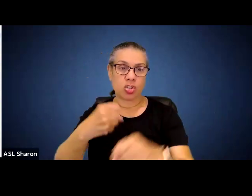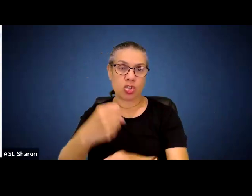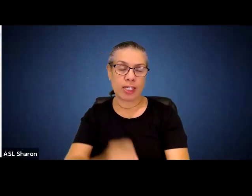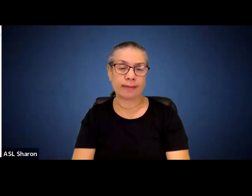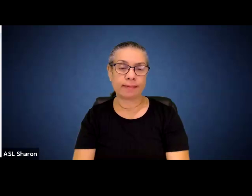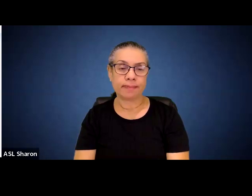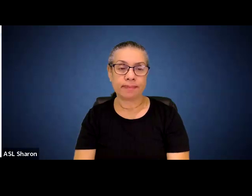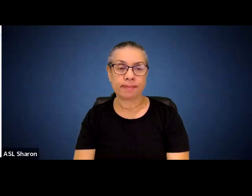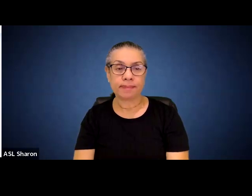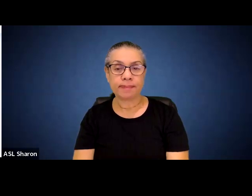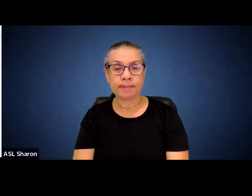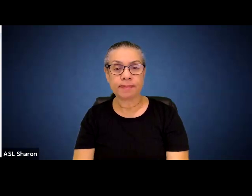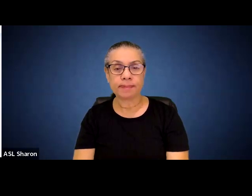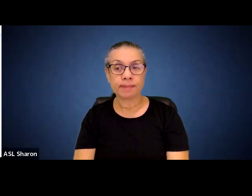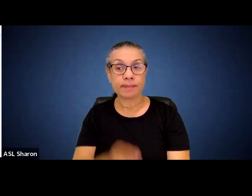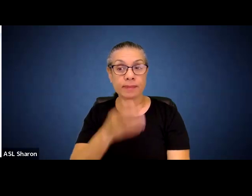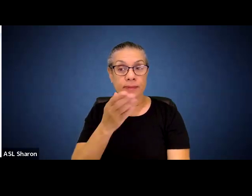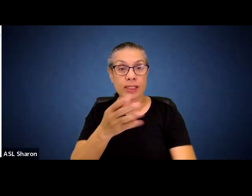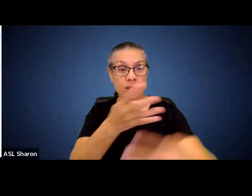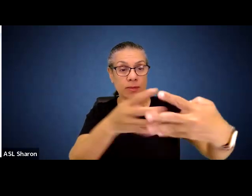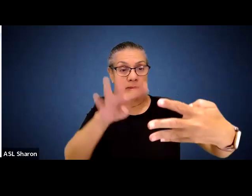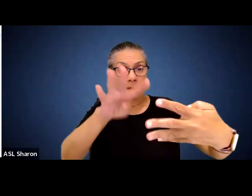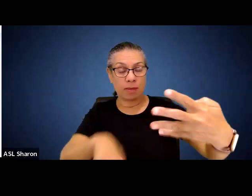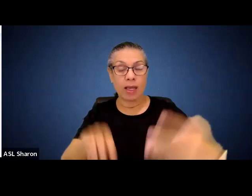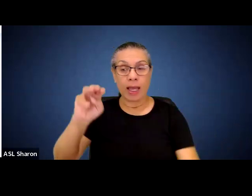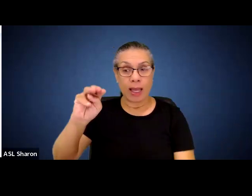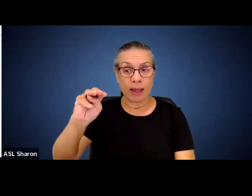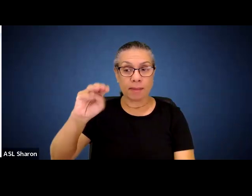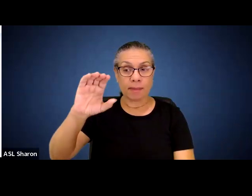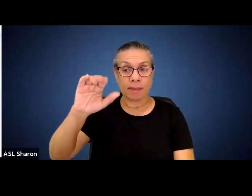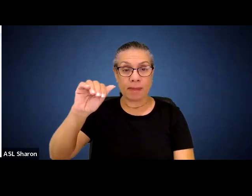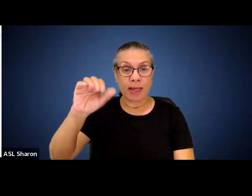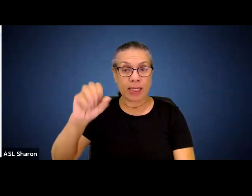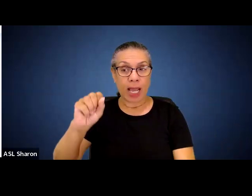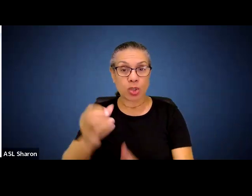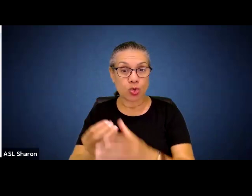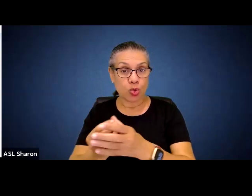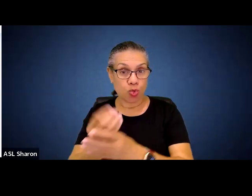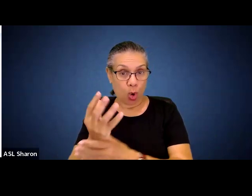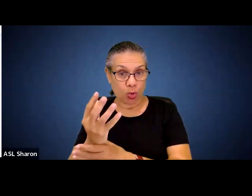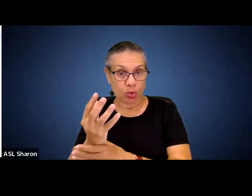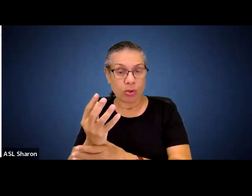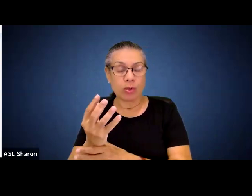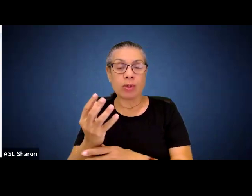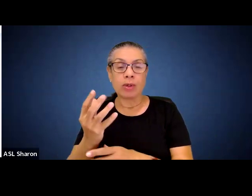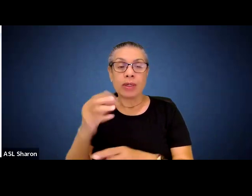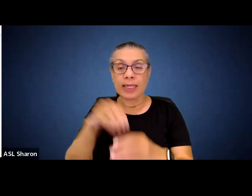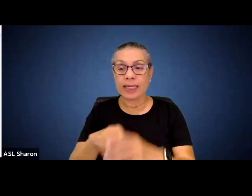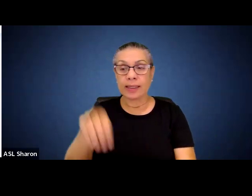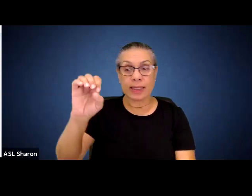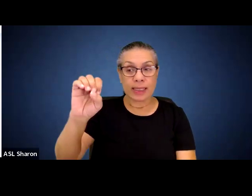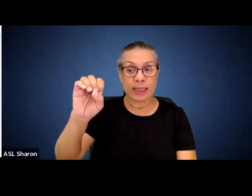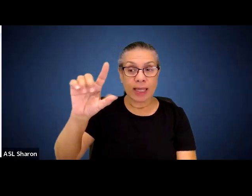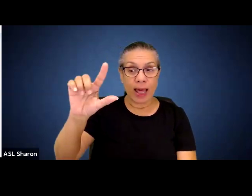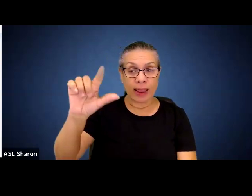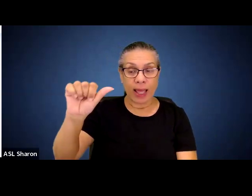This table shows MCAS growth, SGP, for student subgroups in both ELA and math.